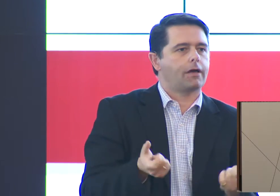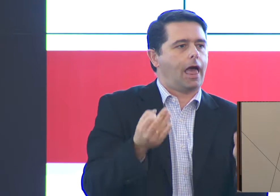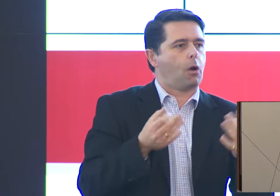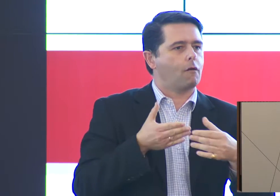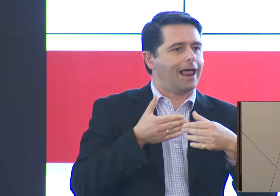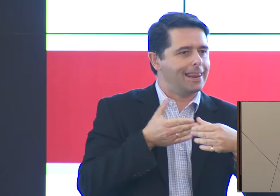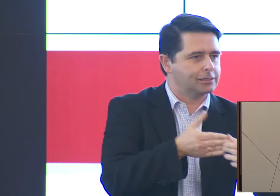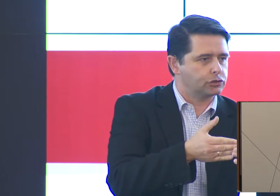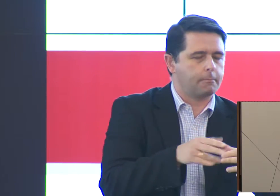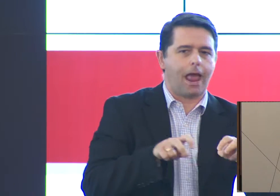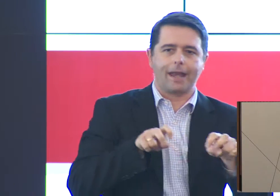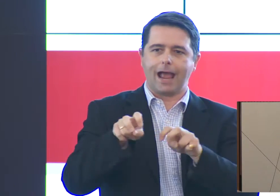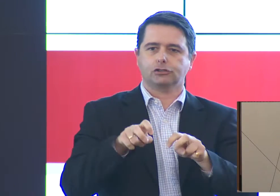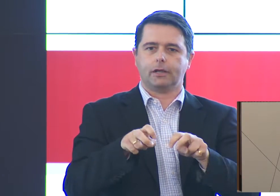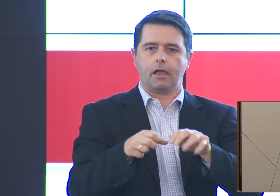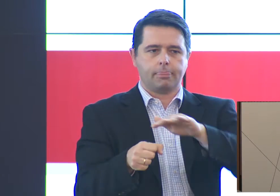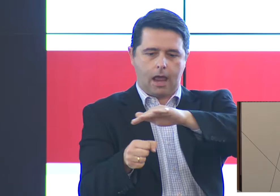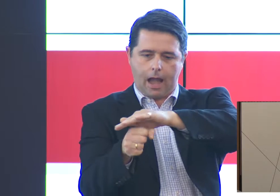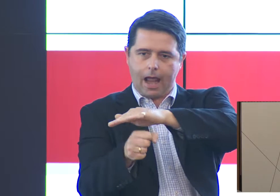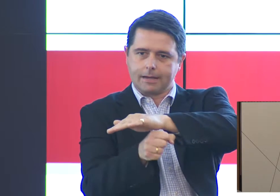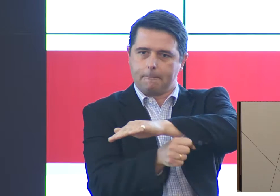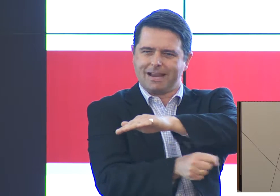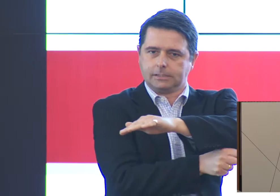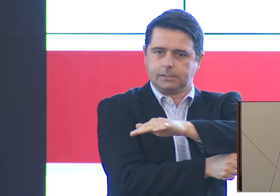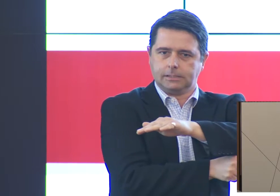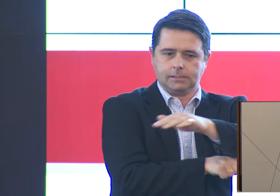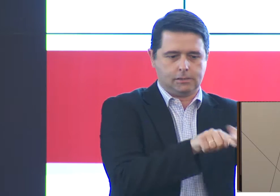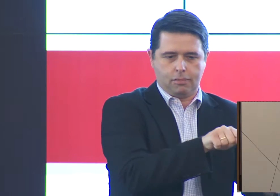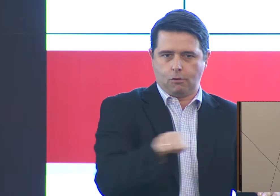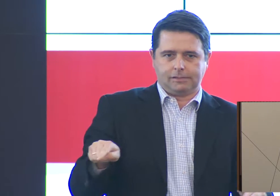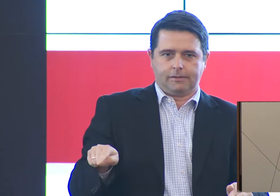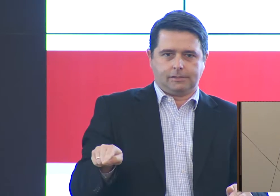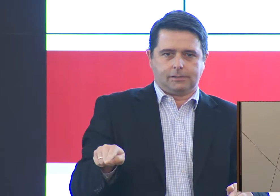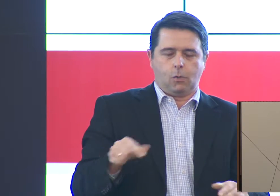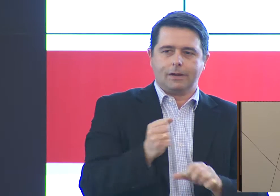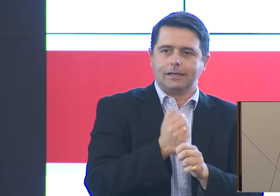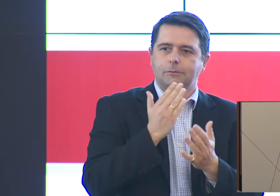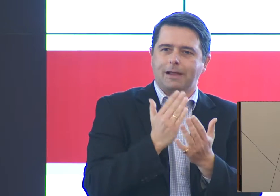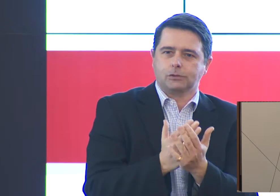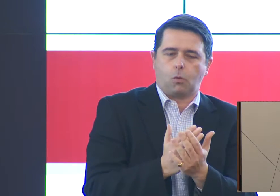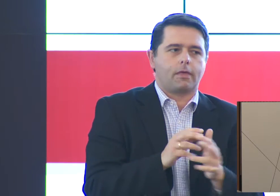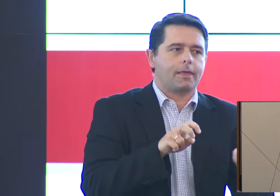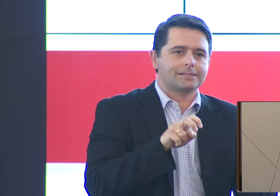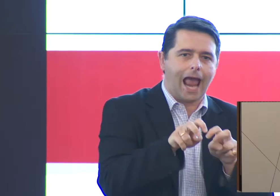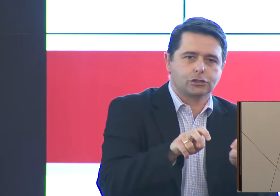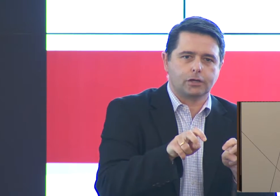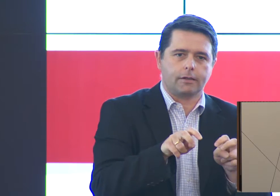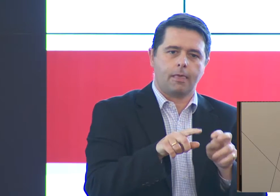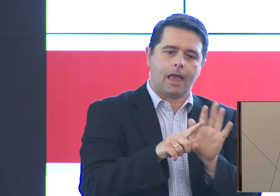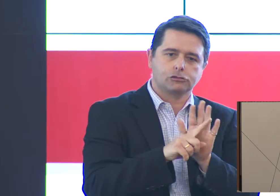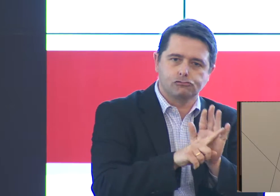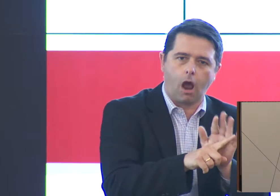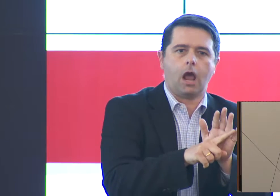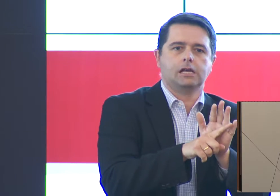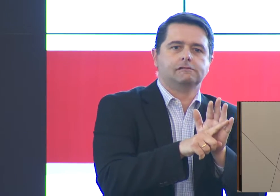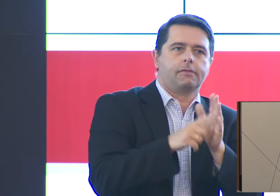legislation, we still have a problem of a lack of leadership and action that underpins those major documents,